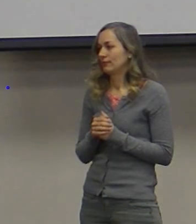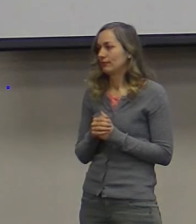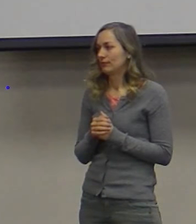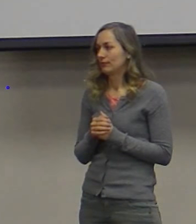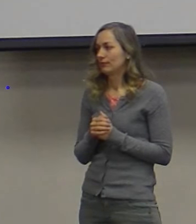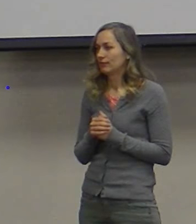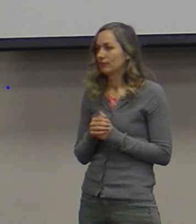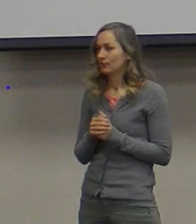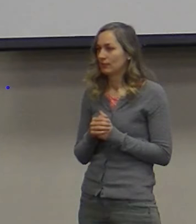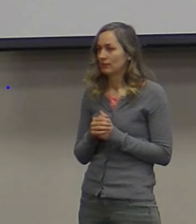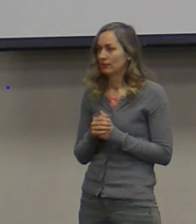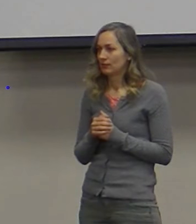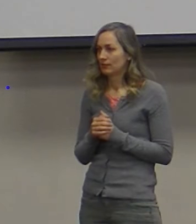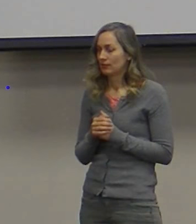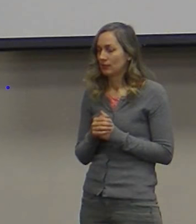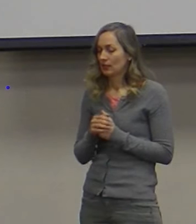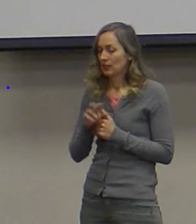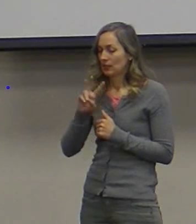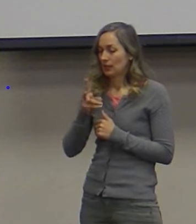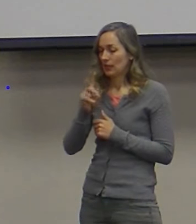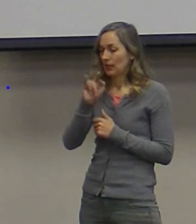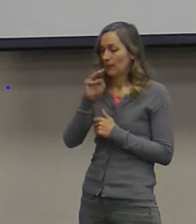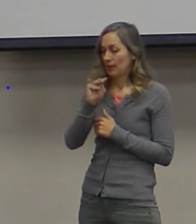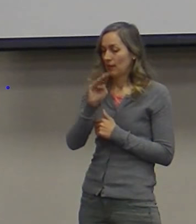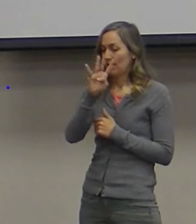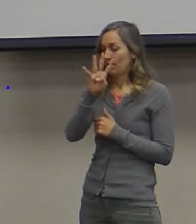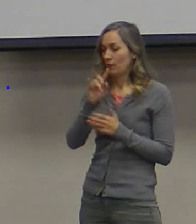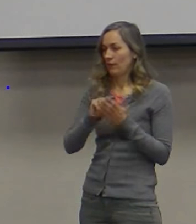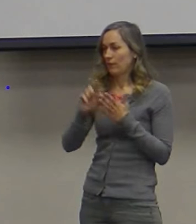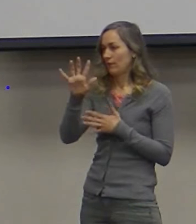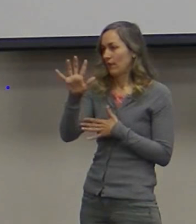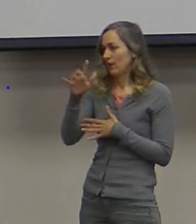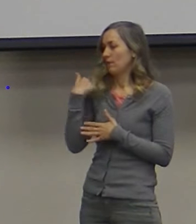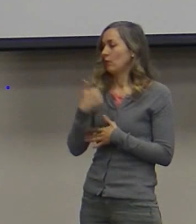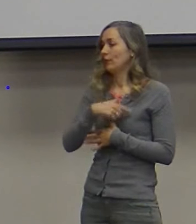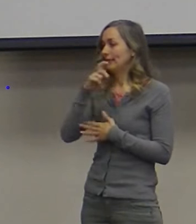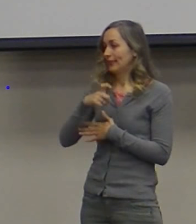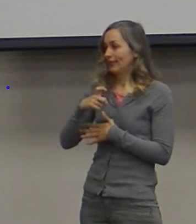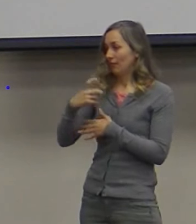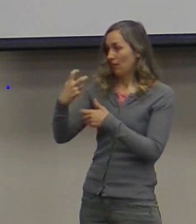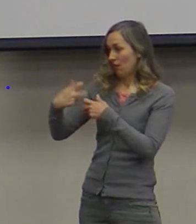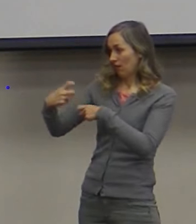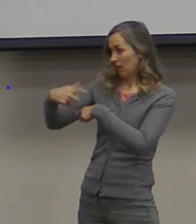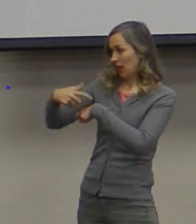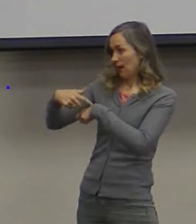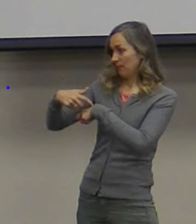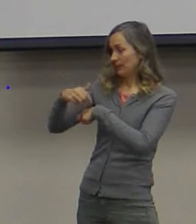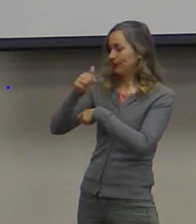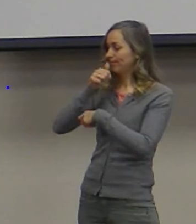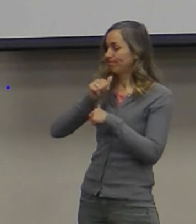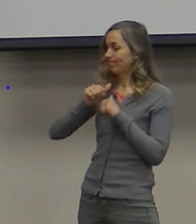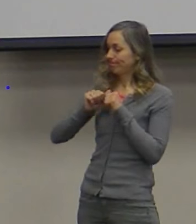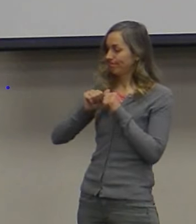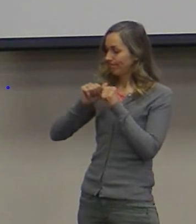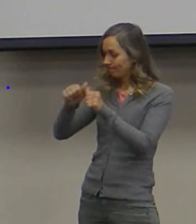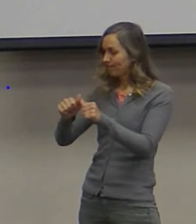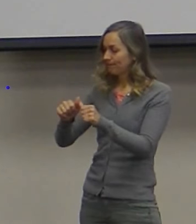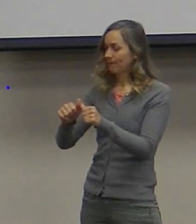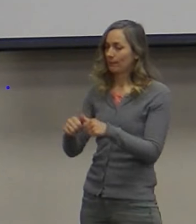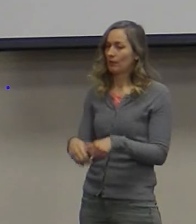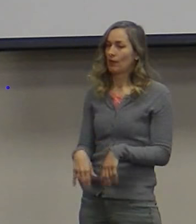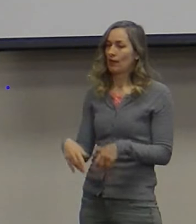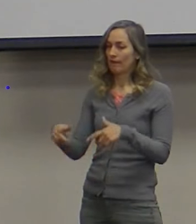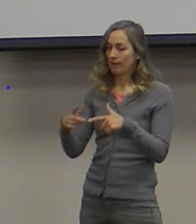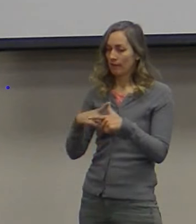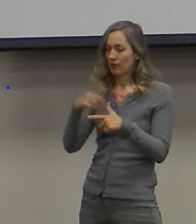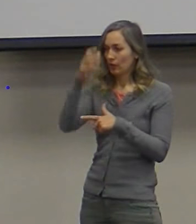In 2 Timothy 4:5, we're to endure hardships. In 1 Corinthians